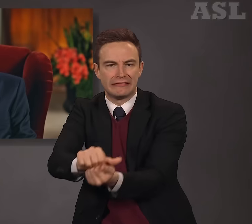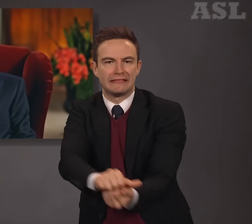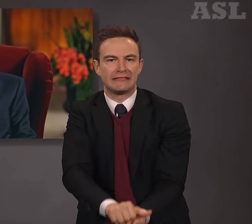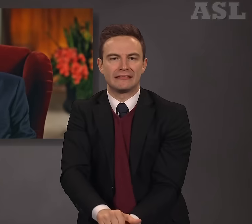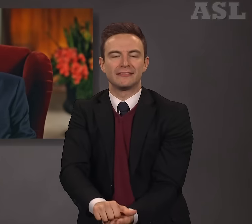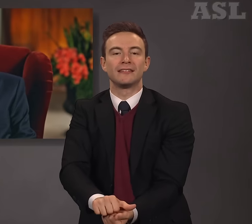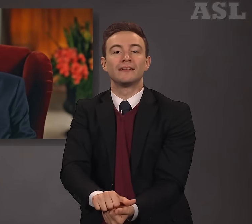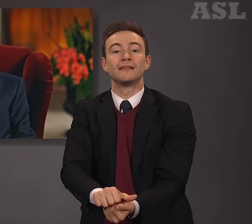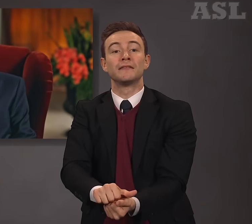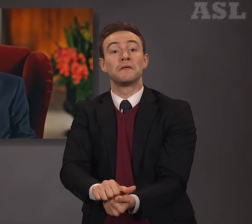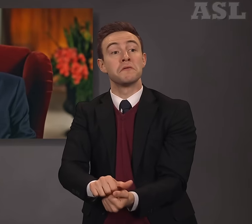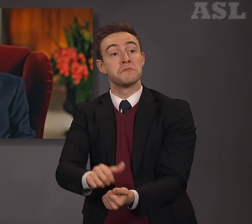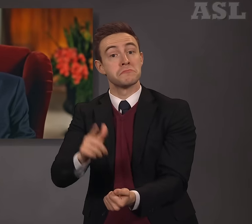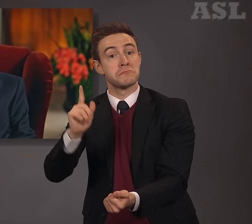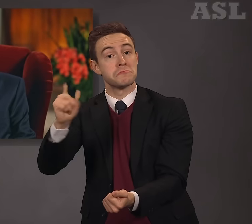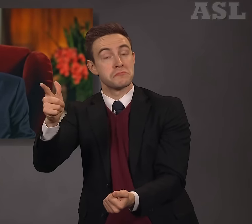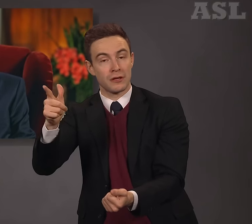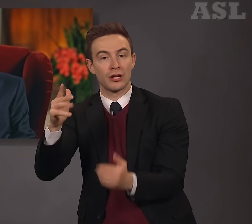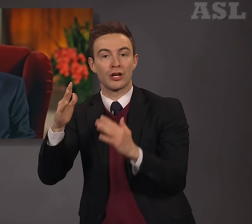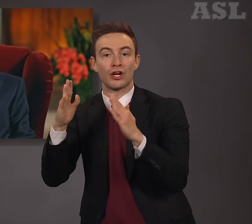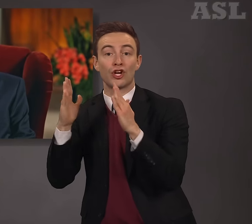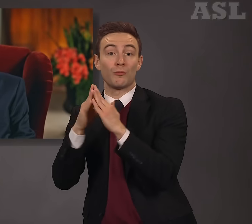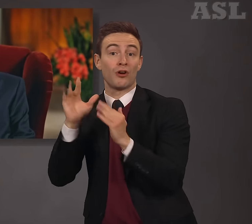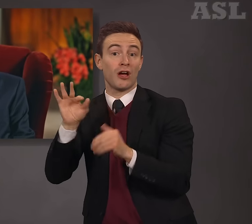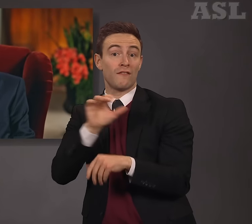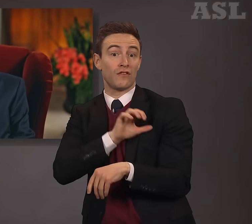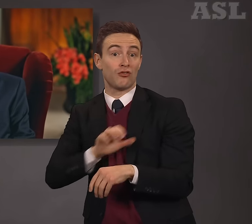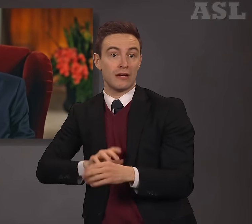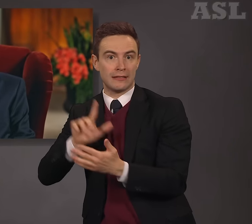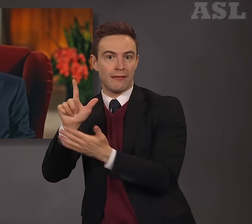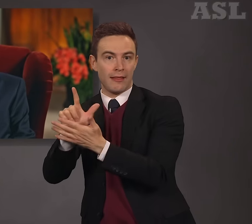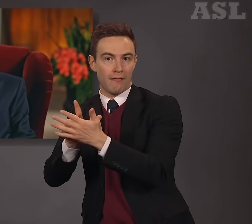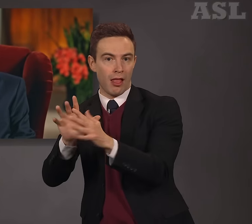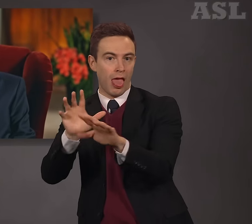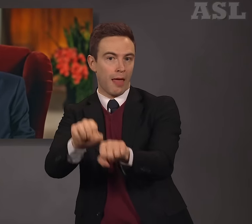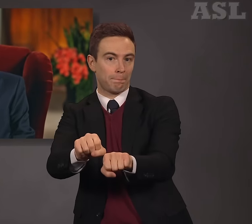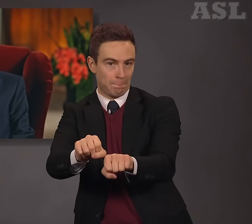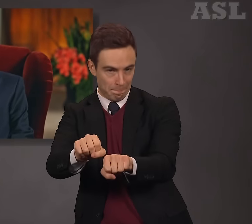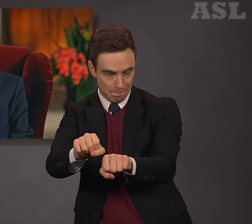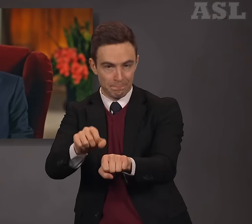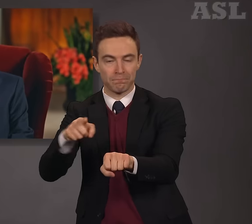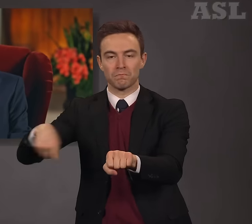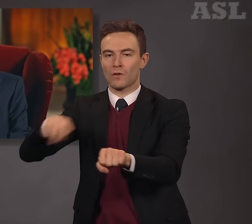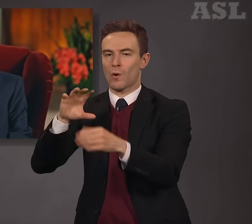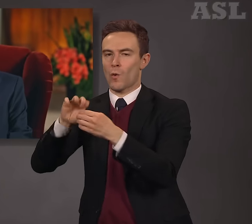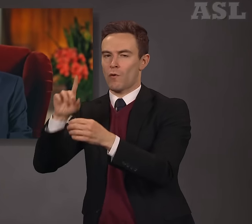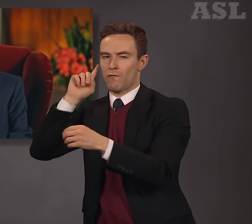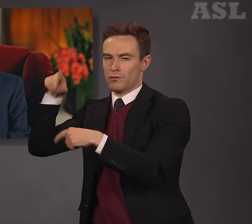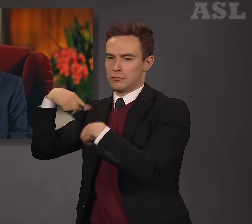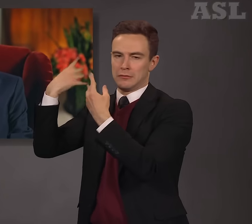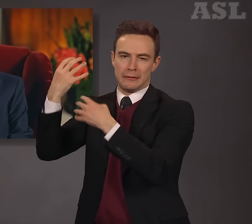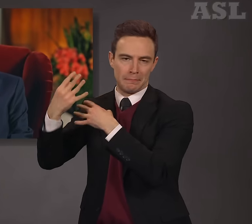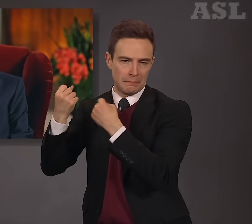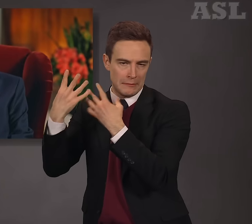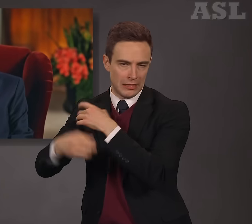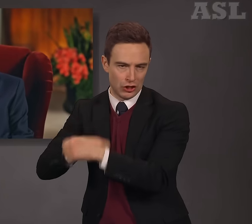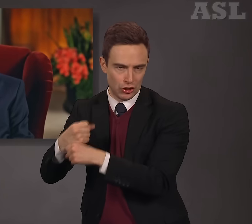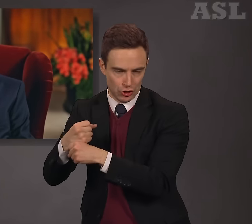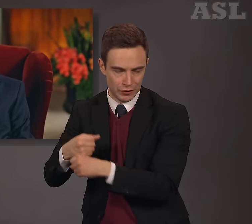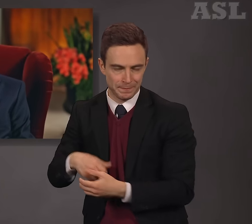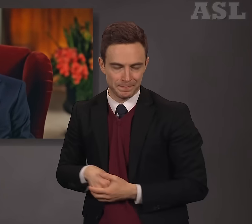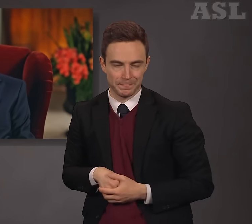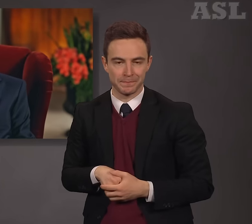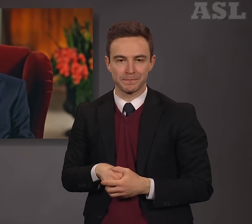Later, the Kirtland temple was acquired by Community of Christ, which has owned it for many years.